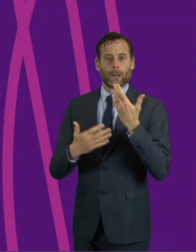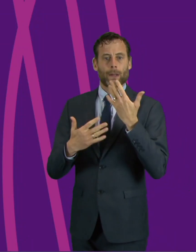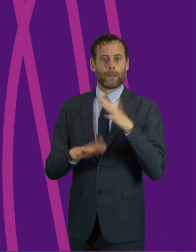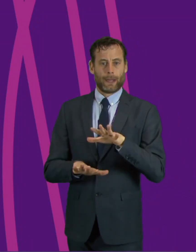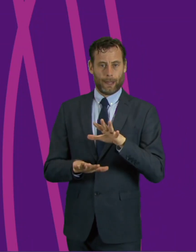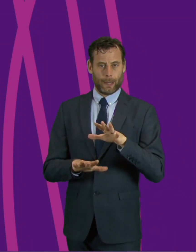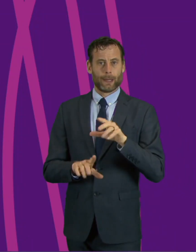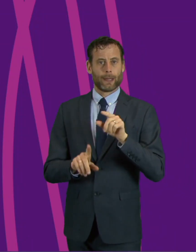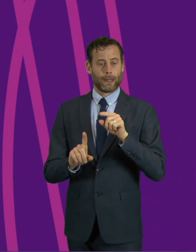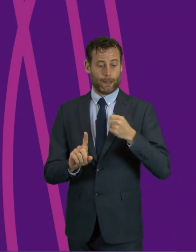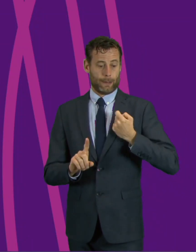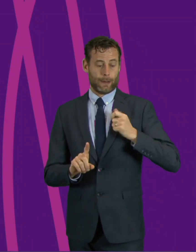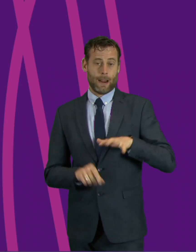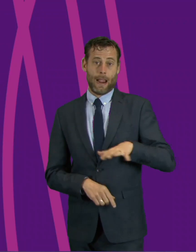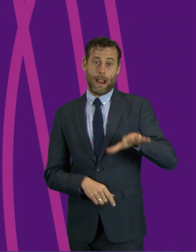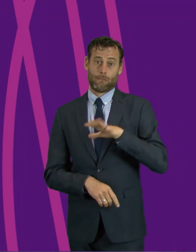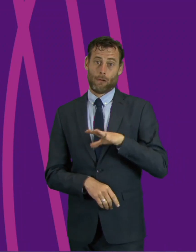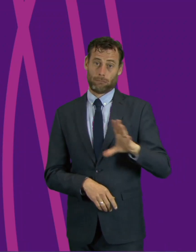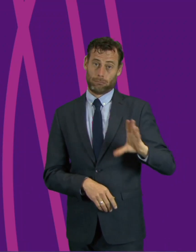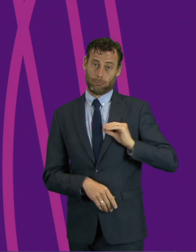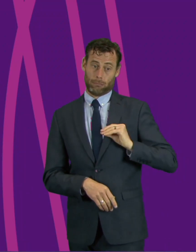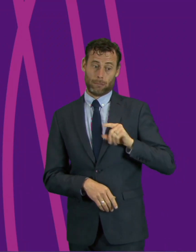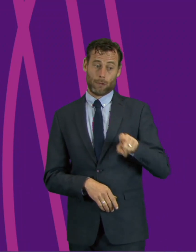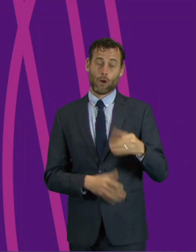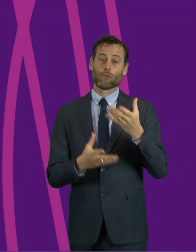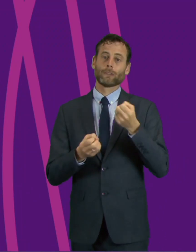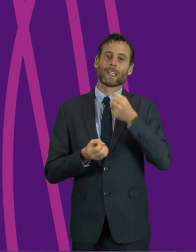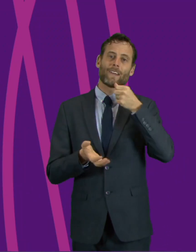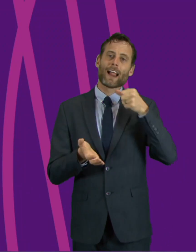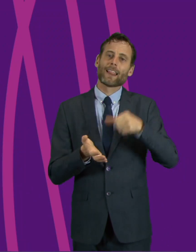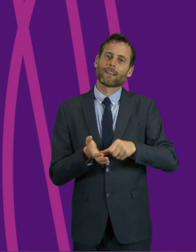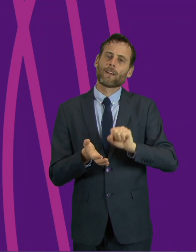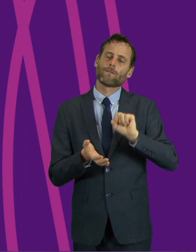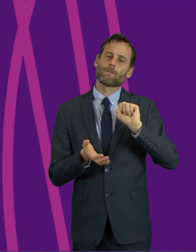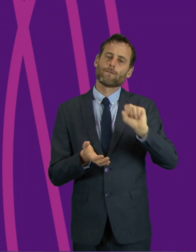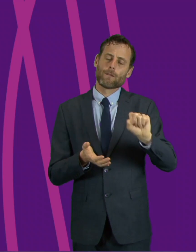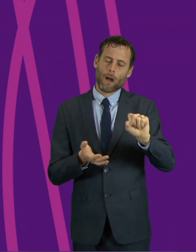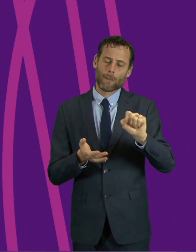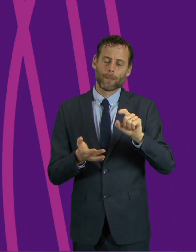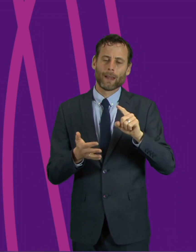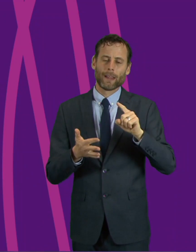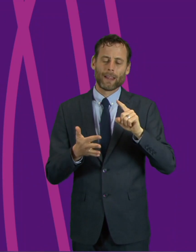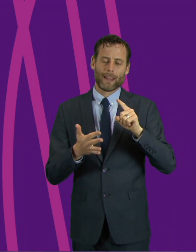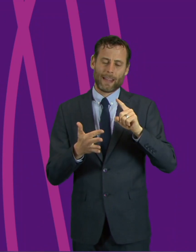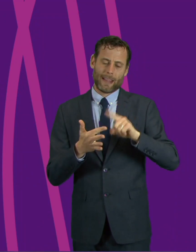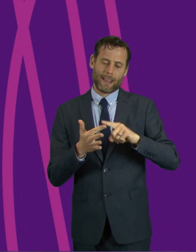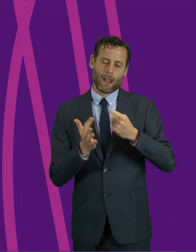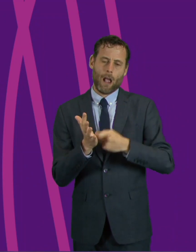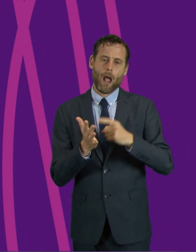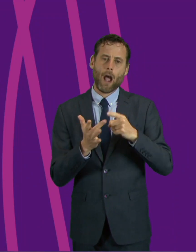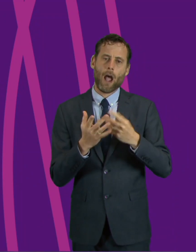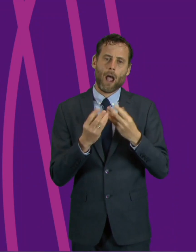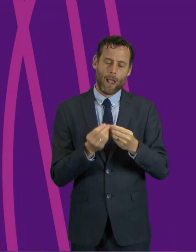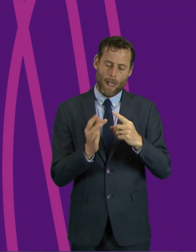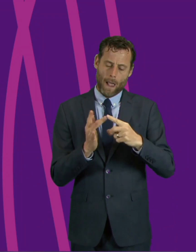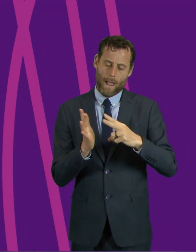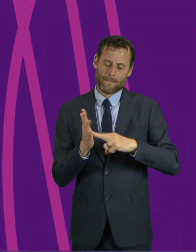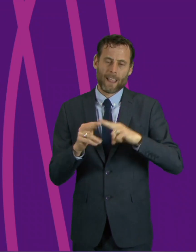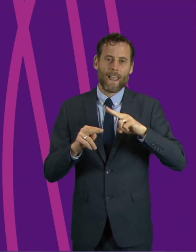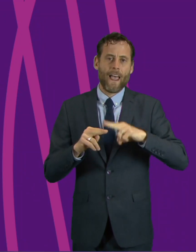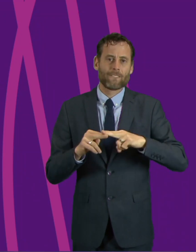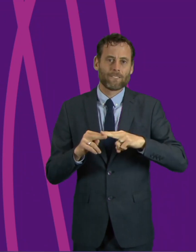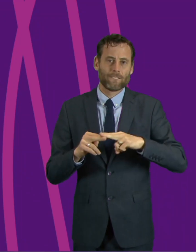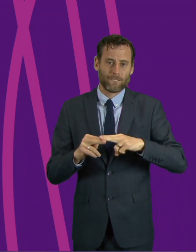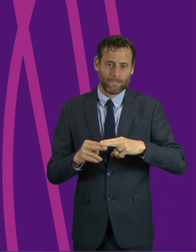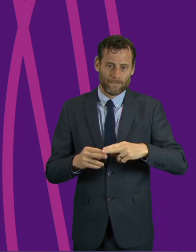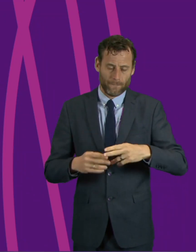constituents who a few weeks ago received a letter from the Fertility and Reproductive Endocrinology Centre at the ERI telling them that the IVF cycle they were in the middle of